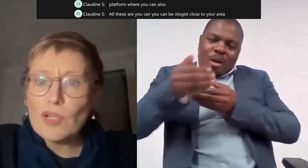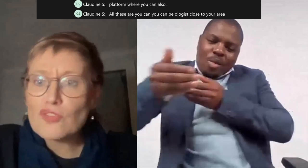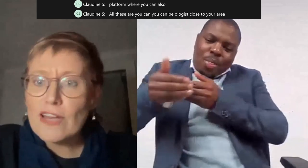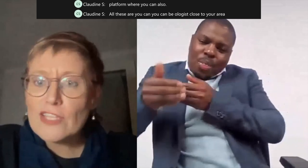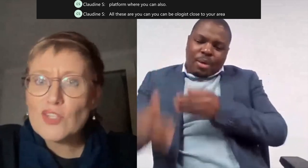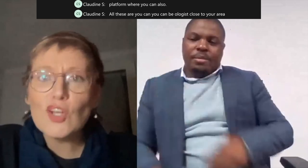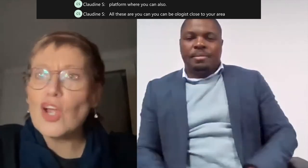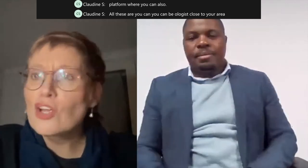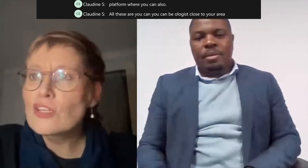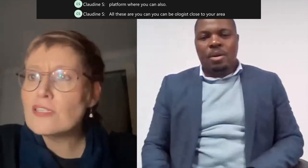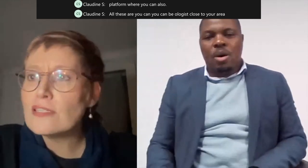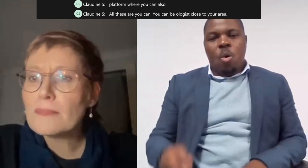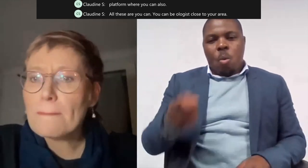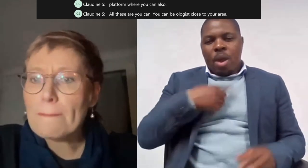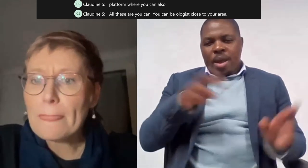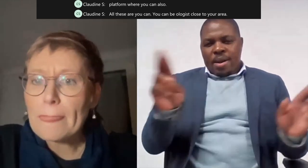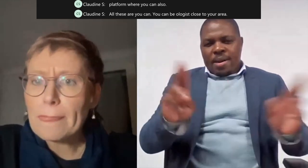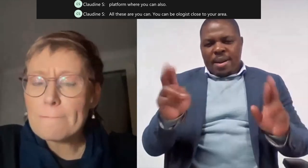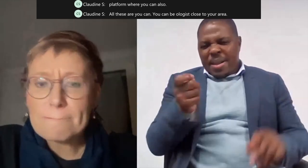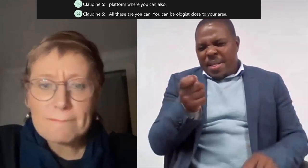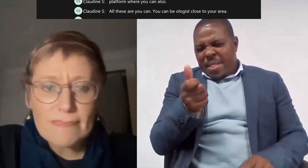We are almost ready to close.